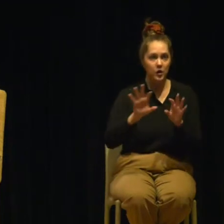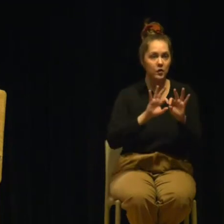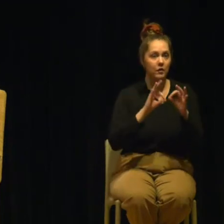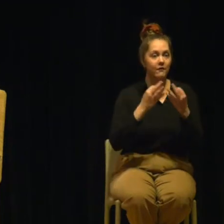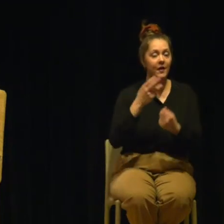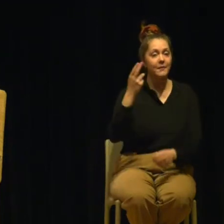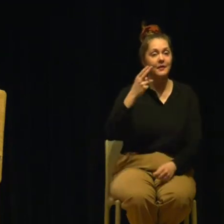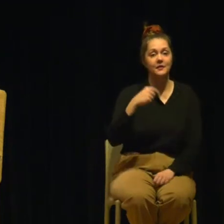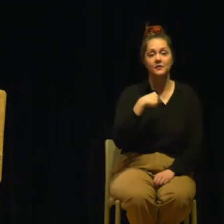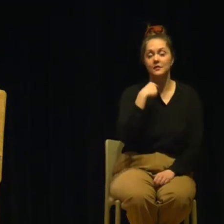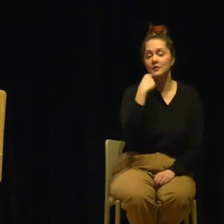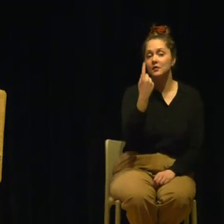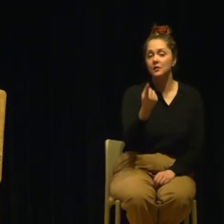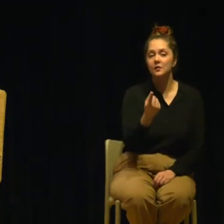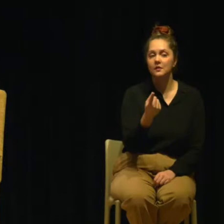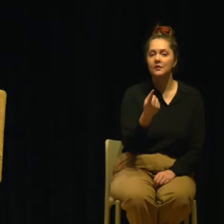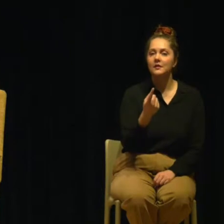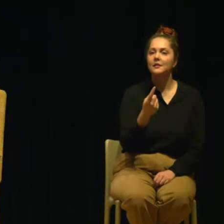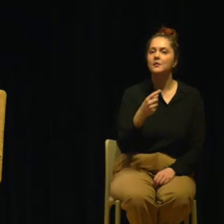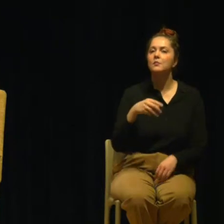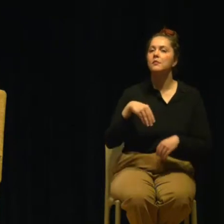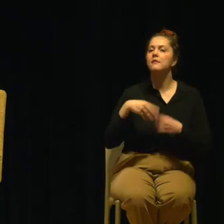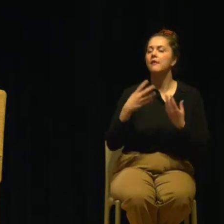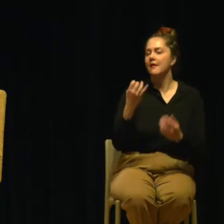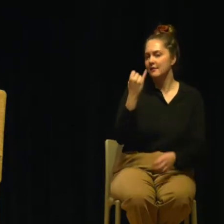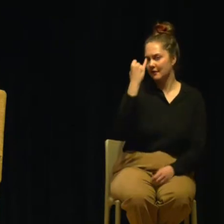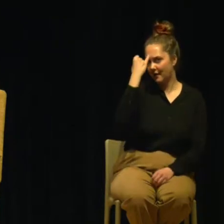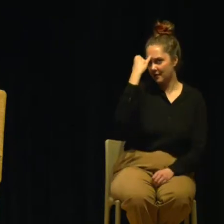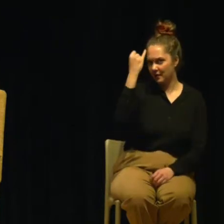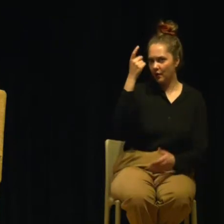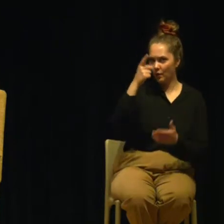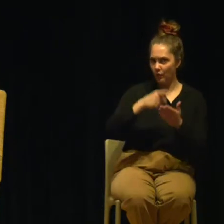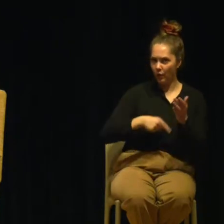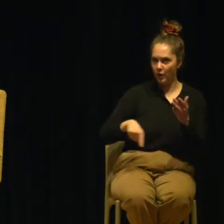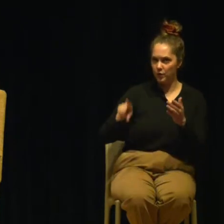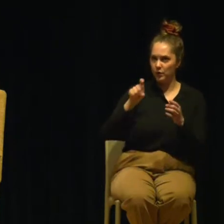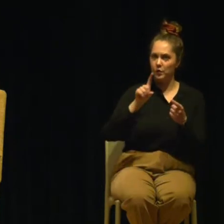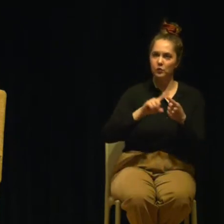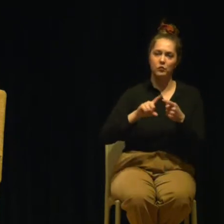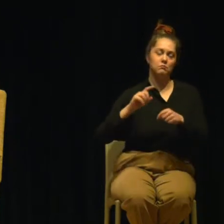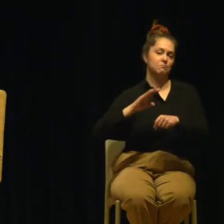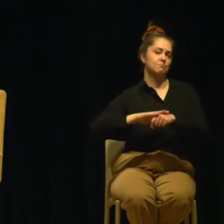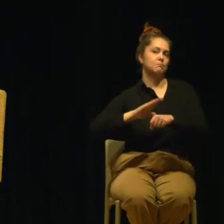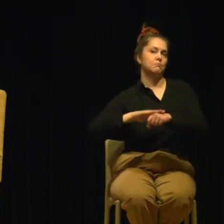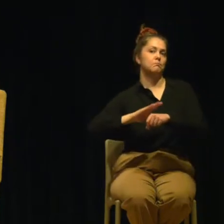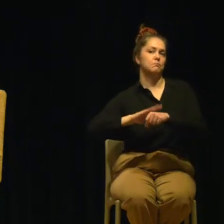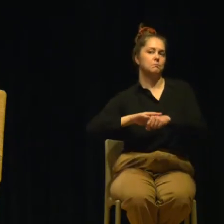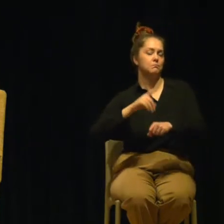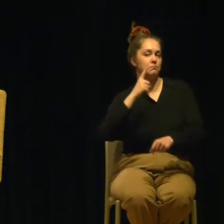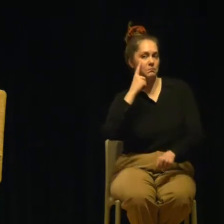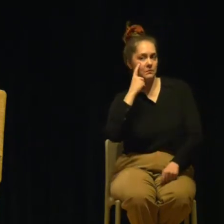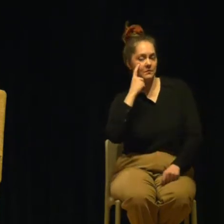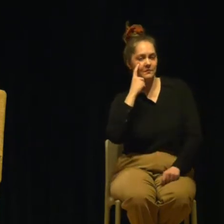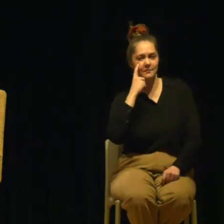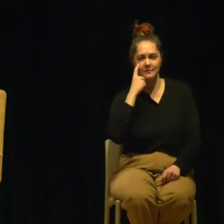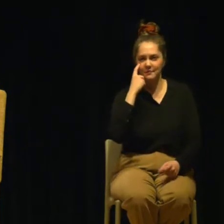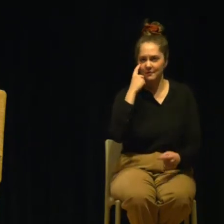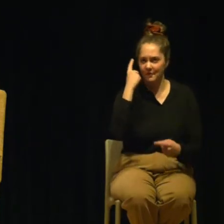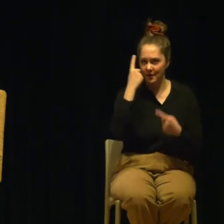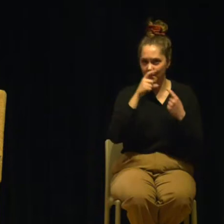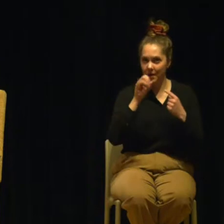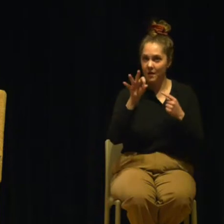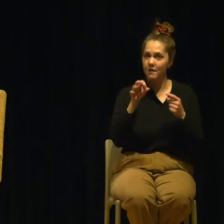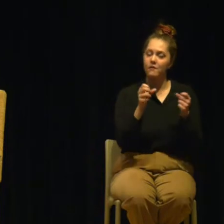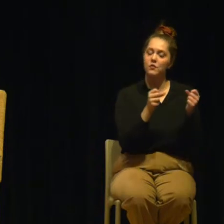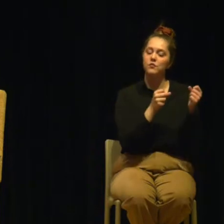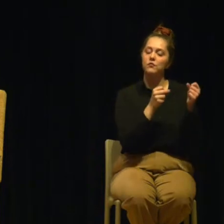history tells you is, I said, it gives you an idea of what you need to look out for. And think about this. If you are